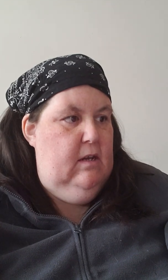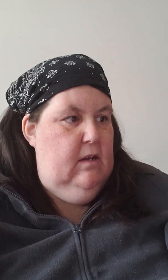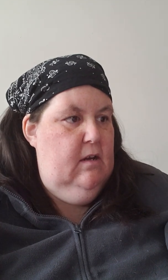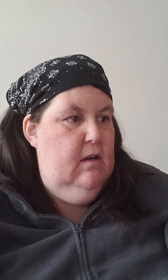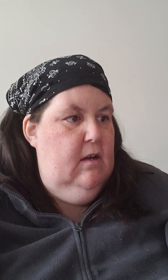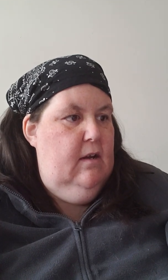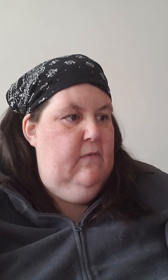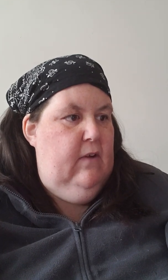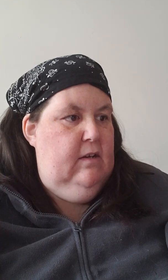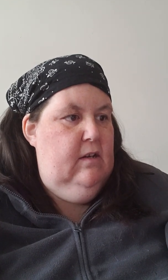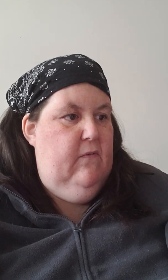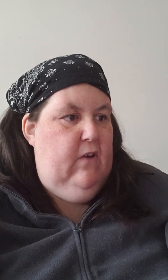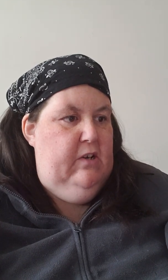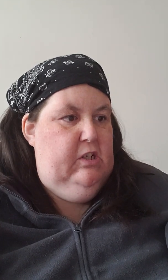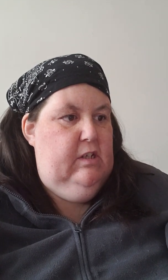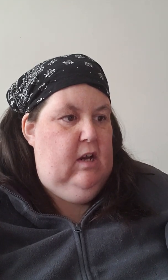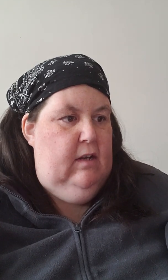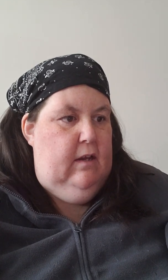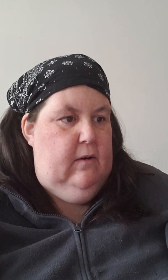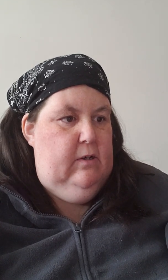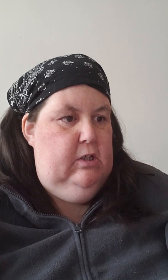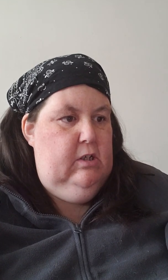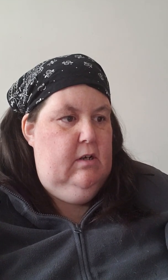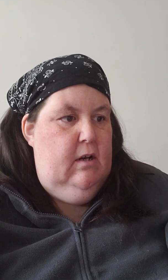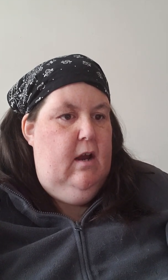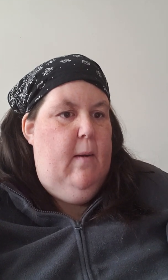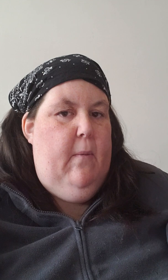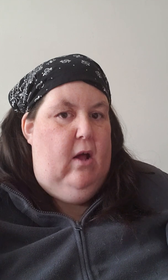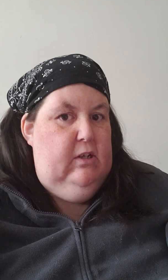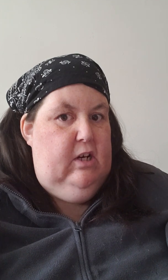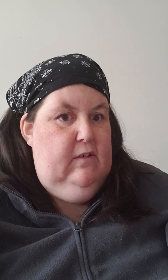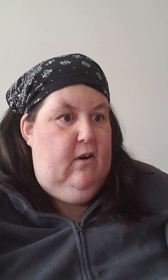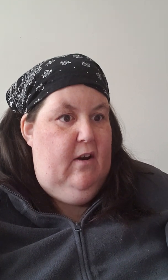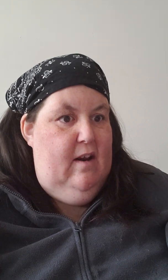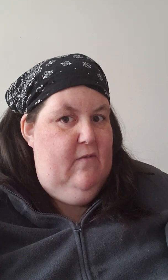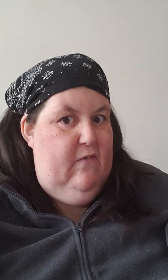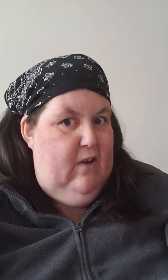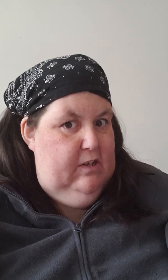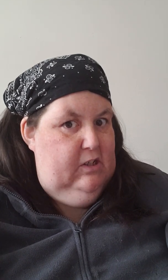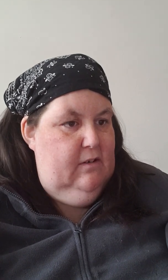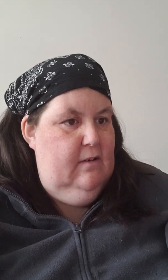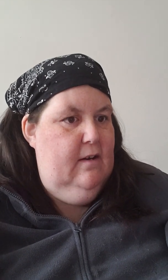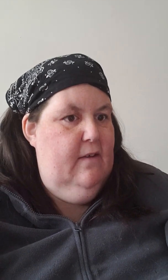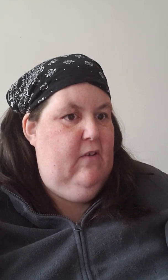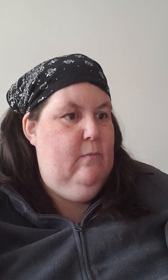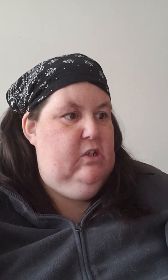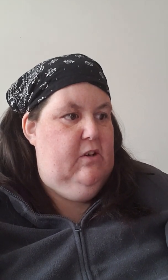l'Epée invented French Sign Language. Apologize for any of the French if I butchered